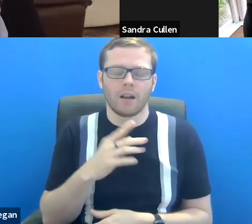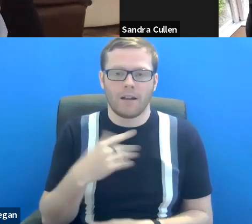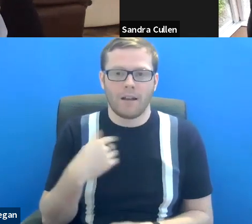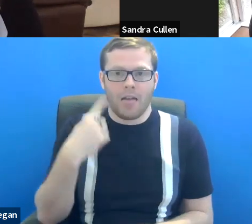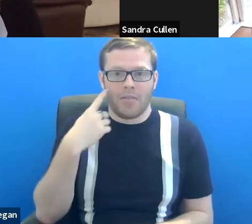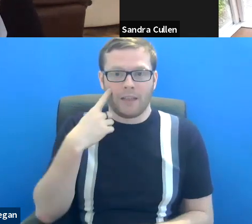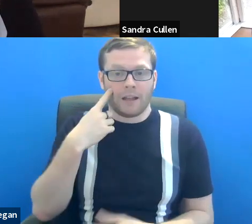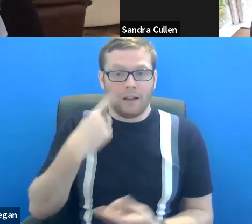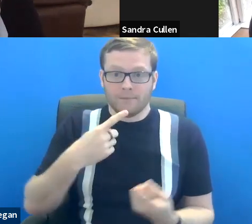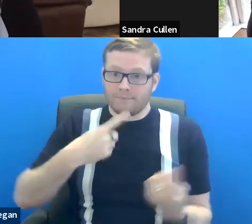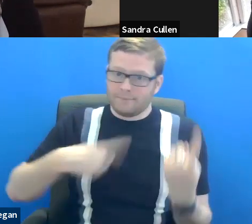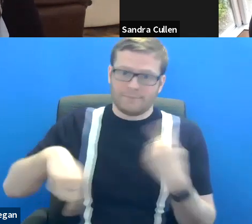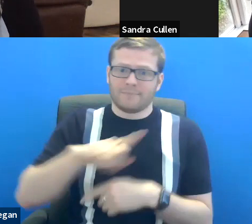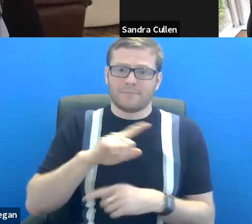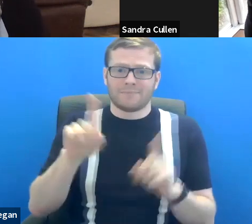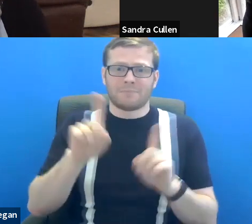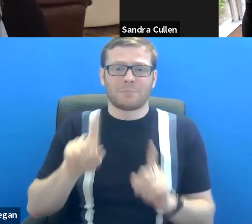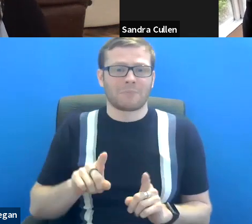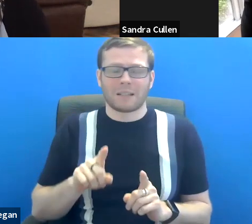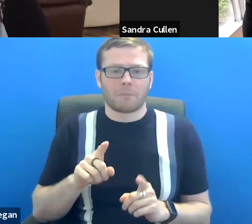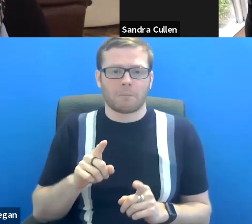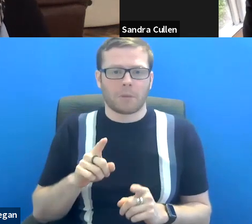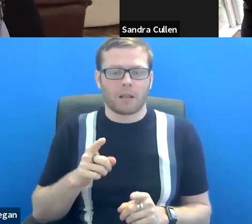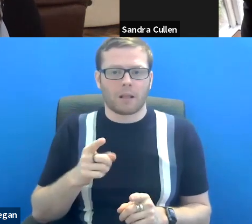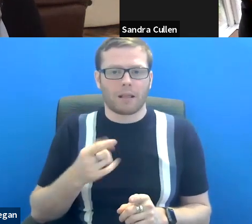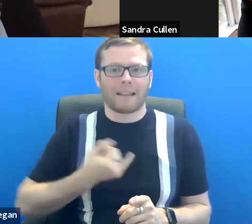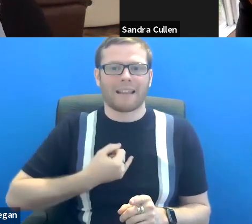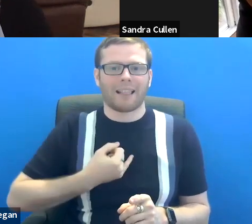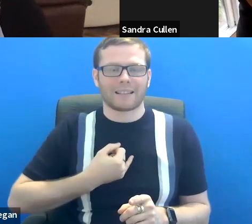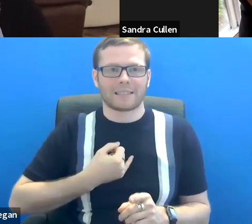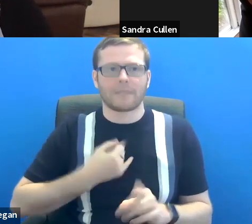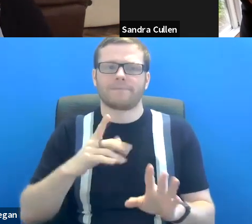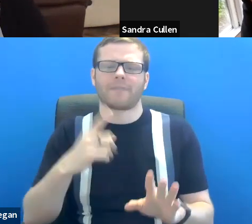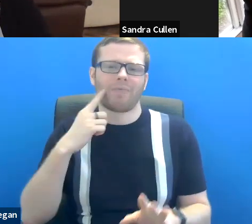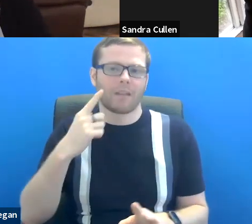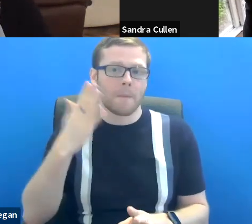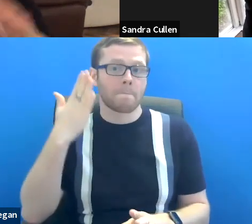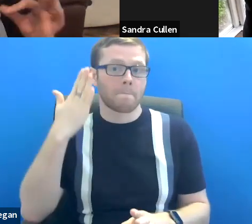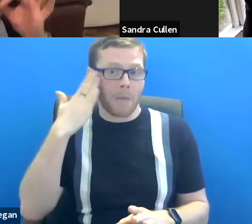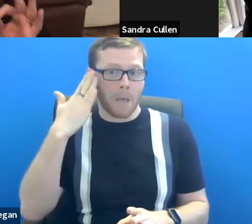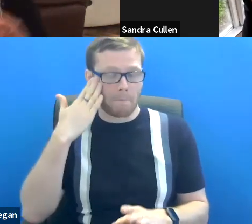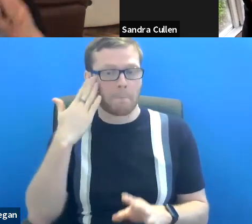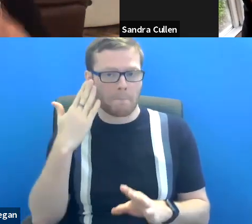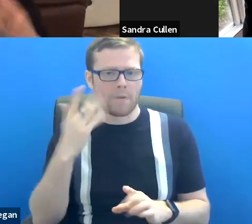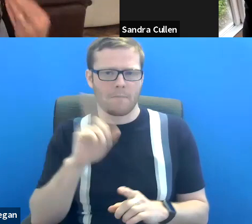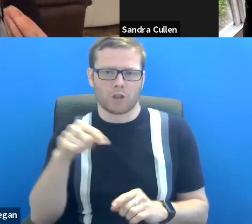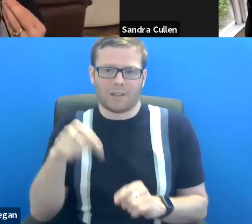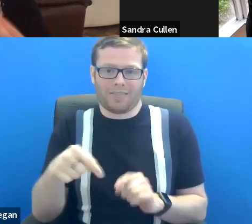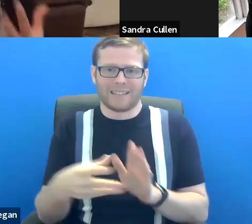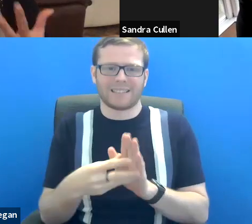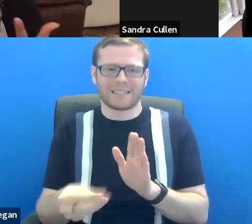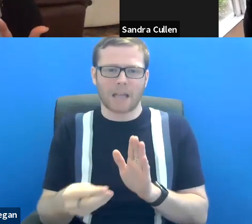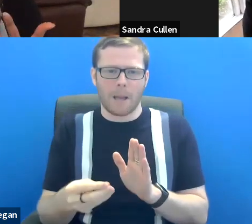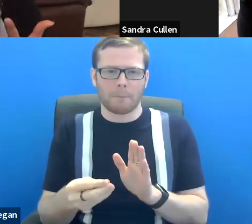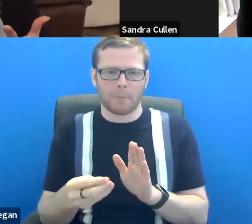so guilty as, I'm going to say mums, because in this particular example, I mean a